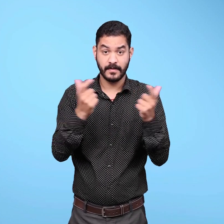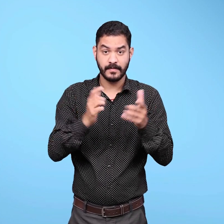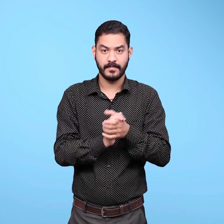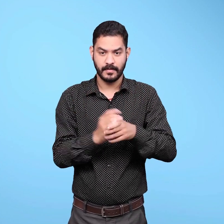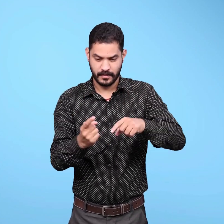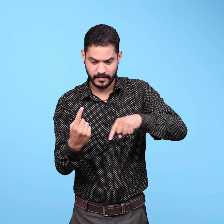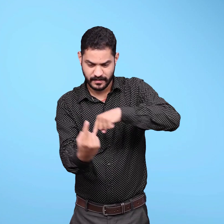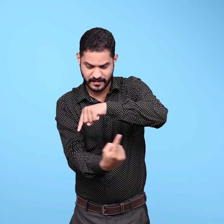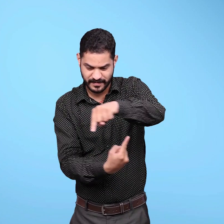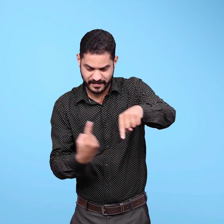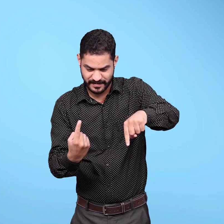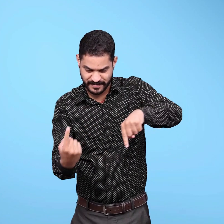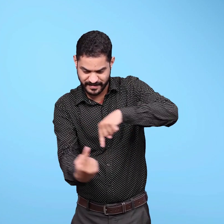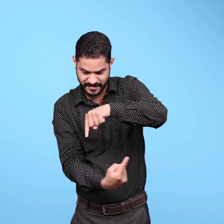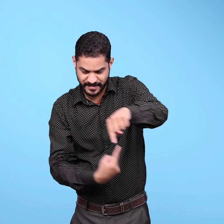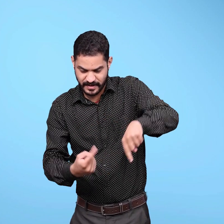Ring wells were used for